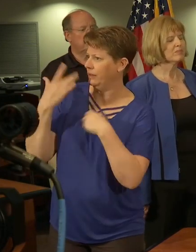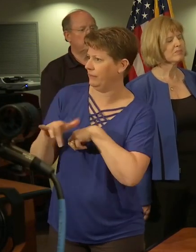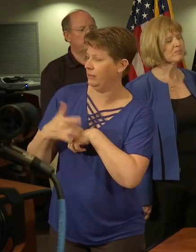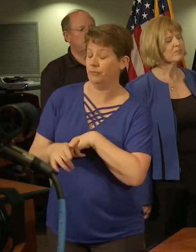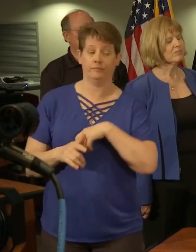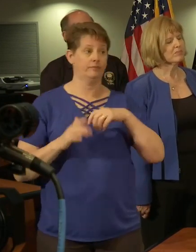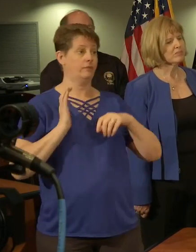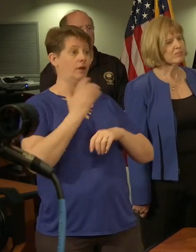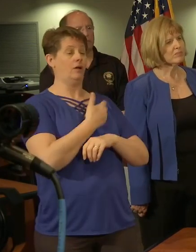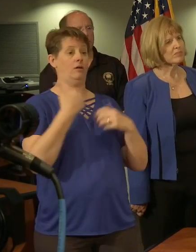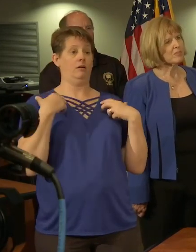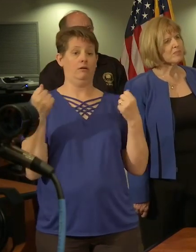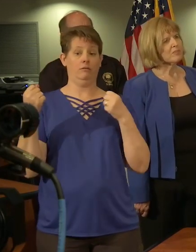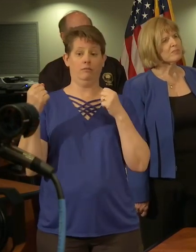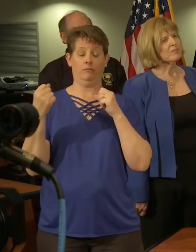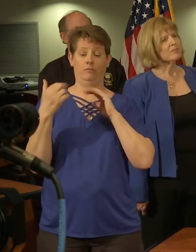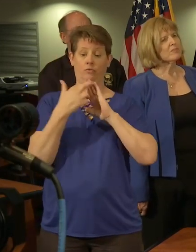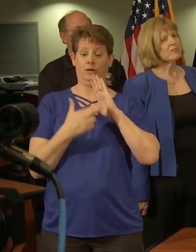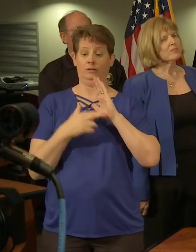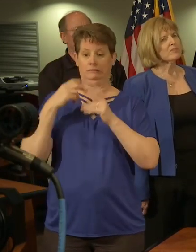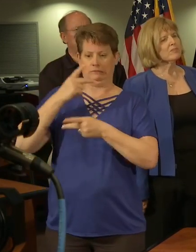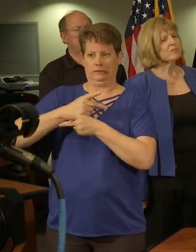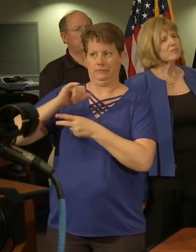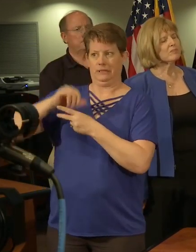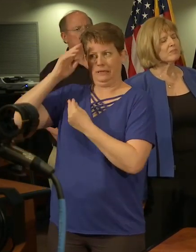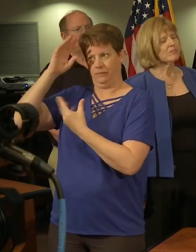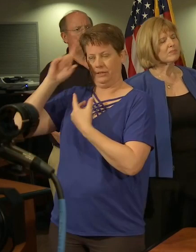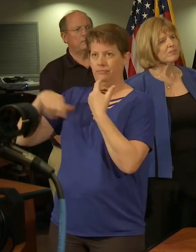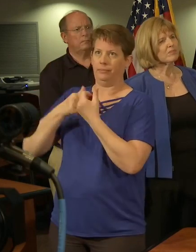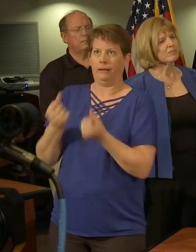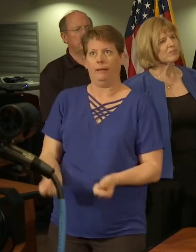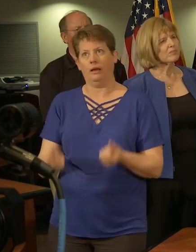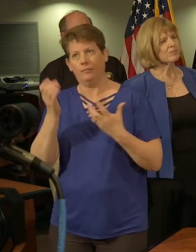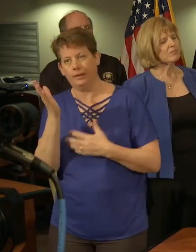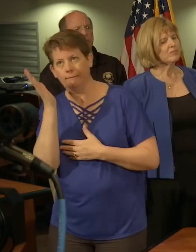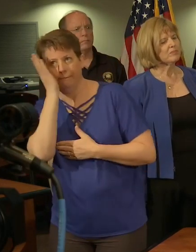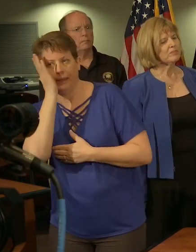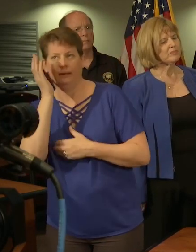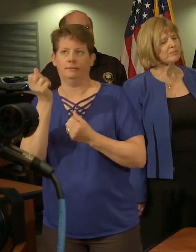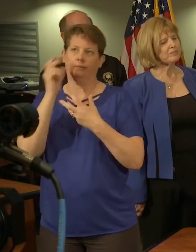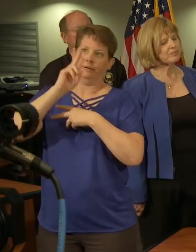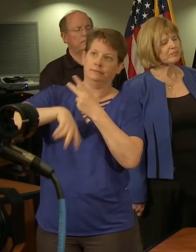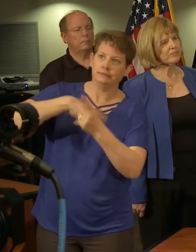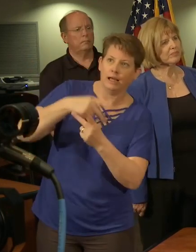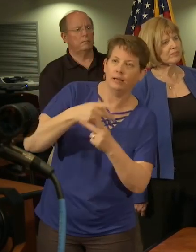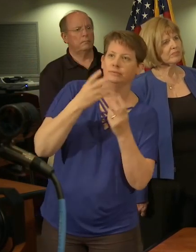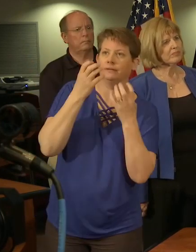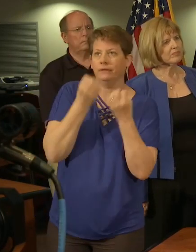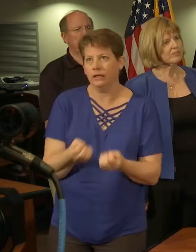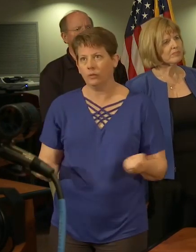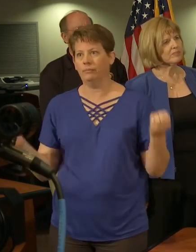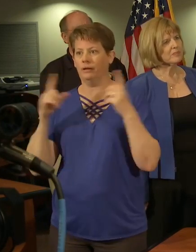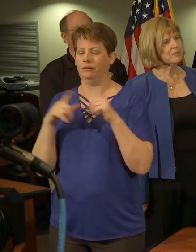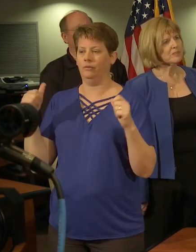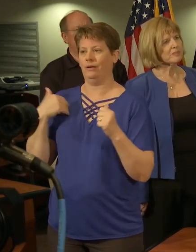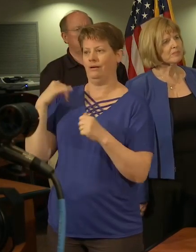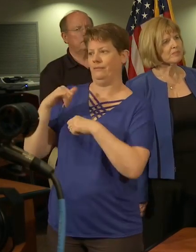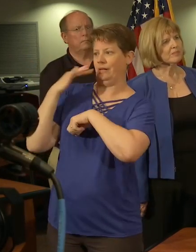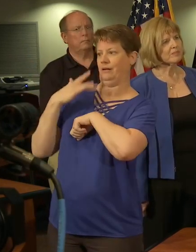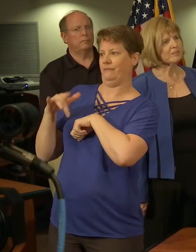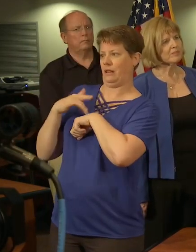Our health regulations keeps that information about bed counts and about hospital supplies, so that information is